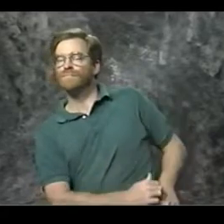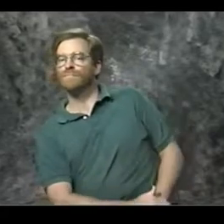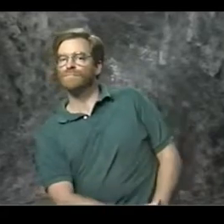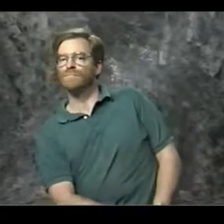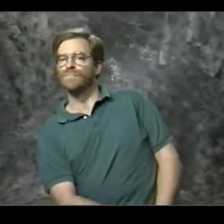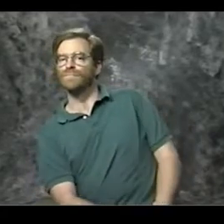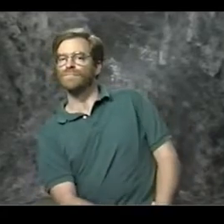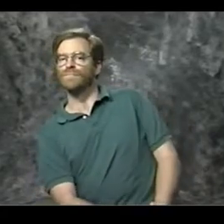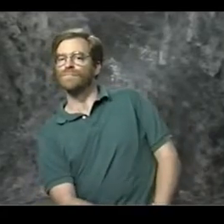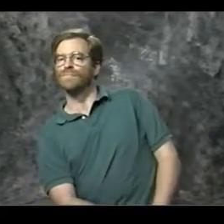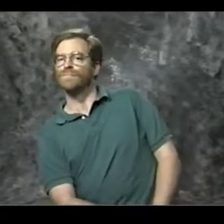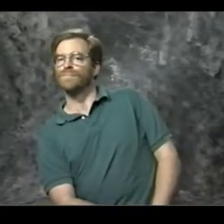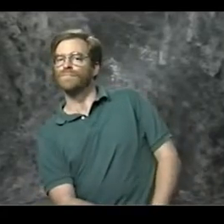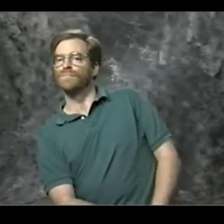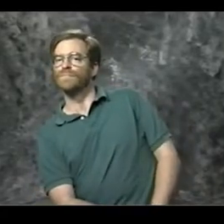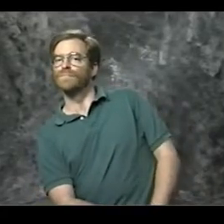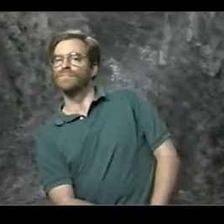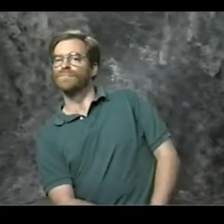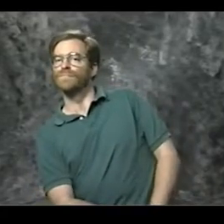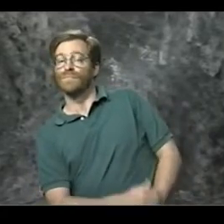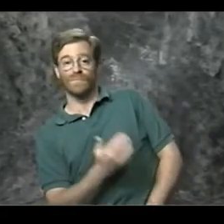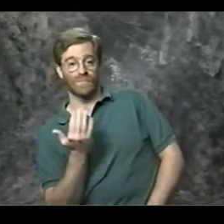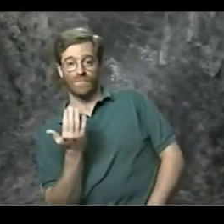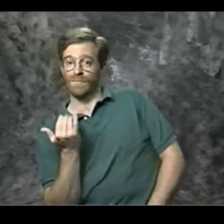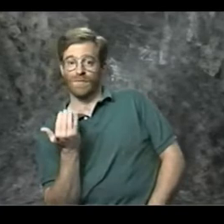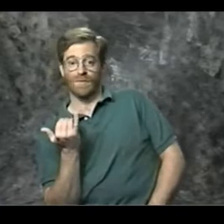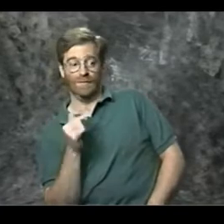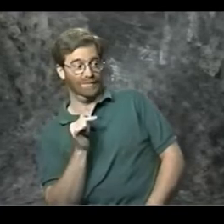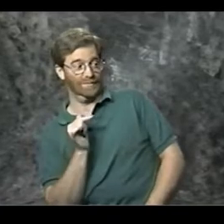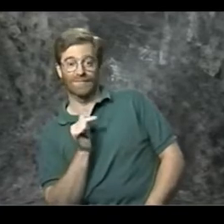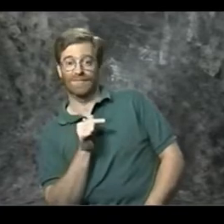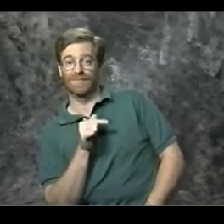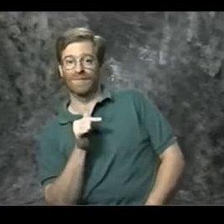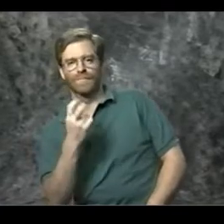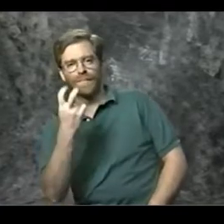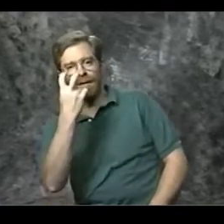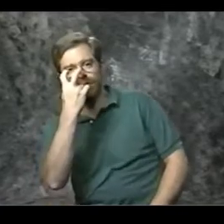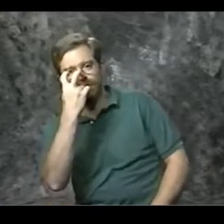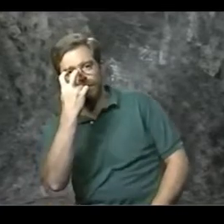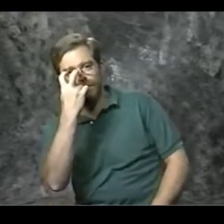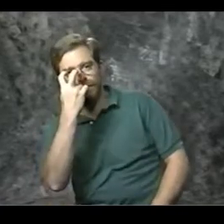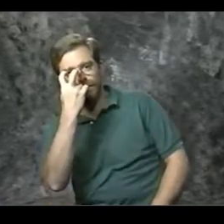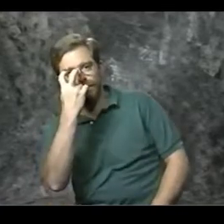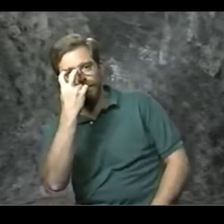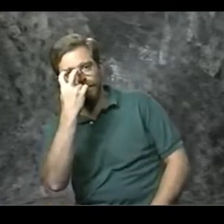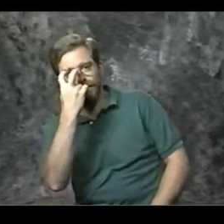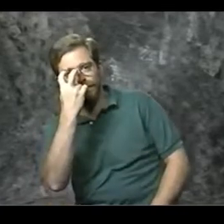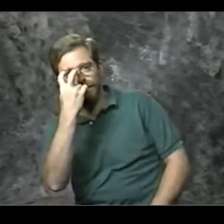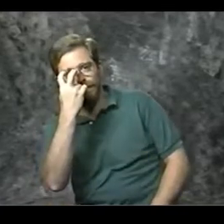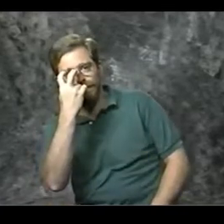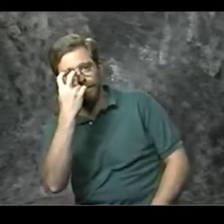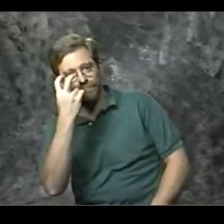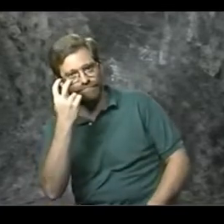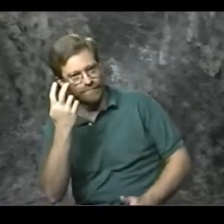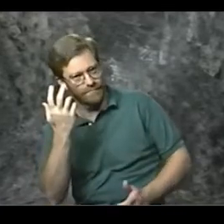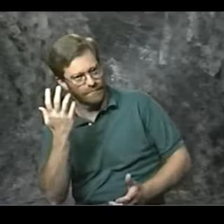I was trying to distance myself from this person. I did not want them to touch me. I just wanted them away